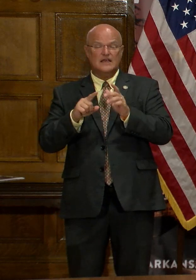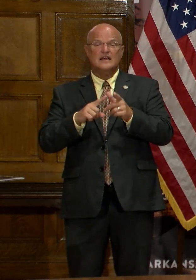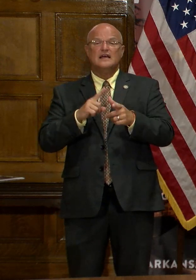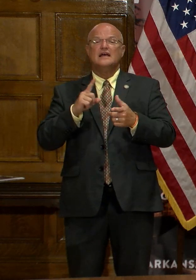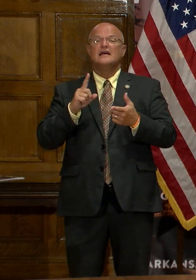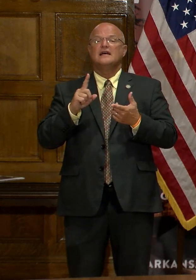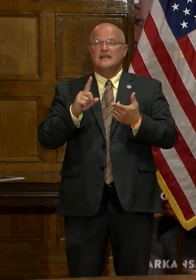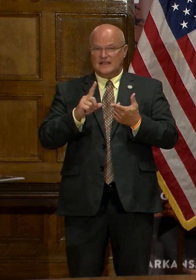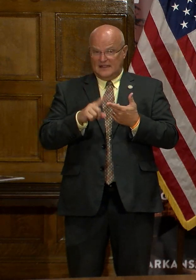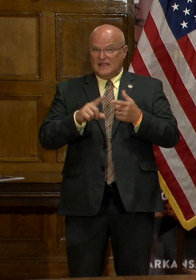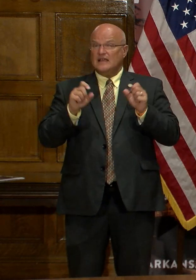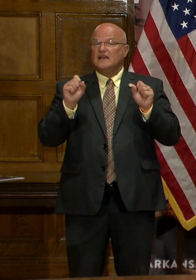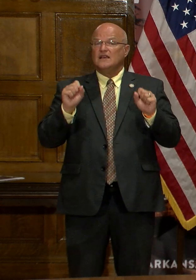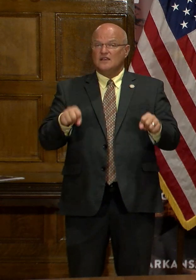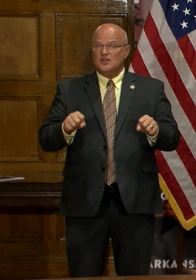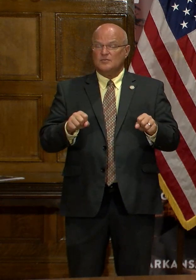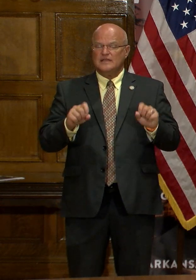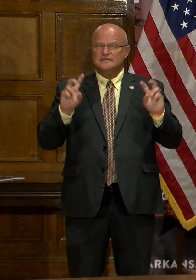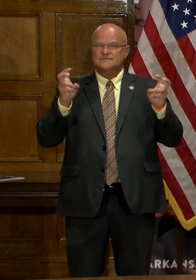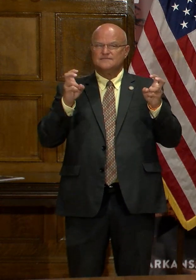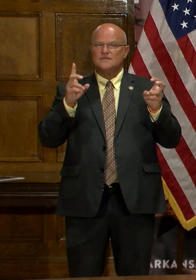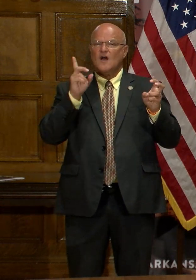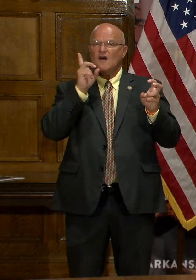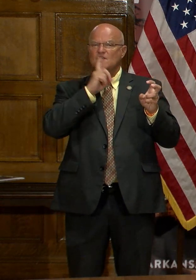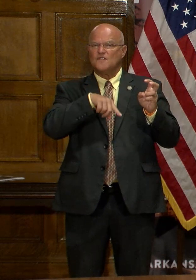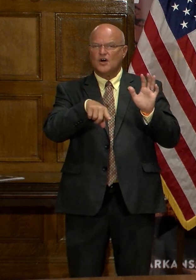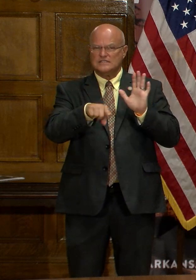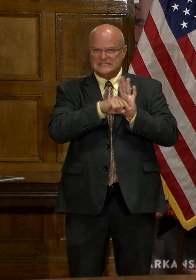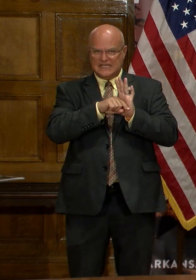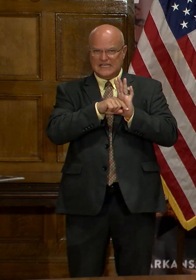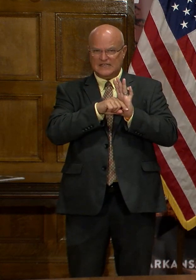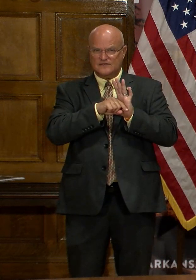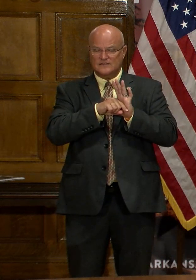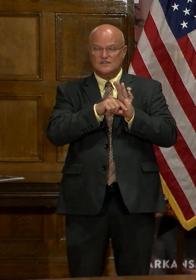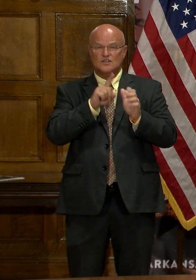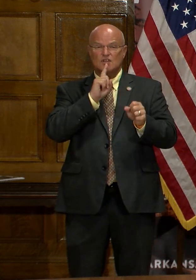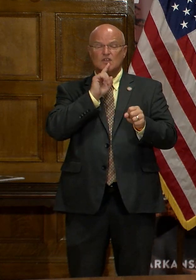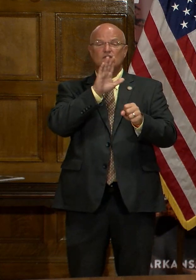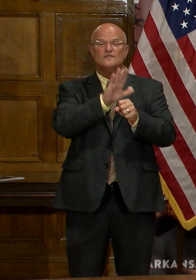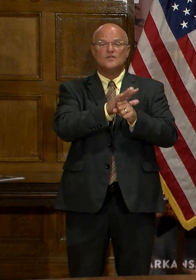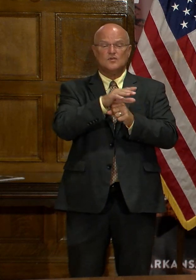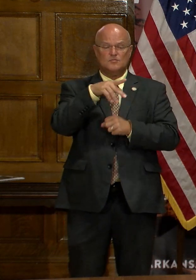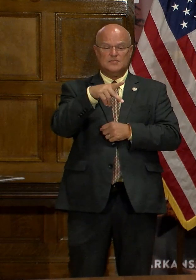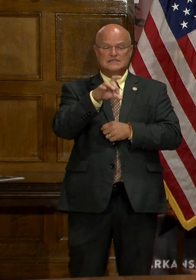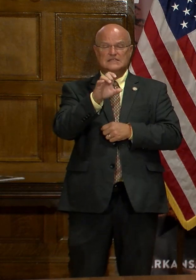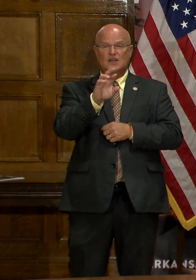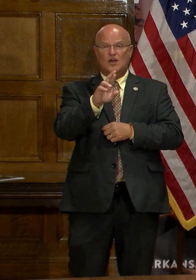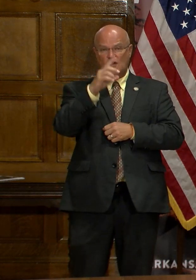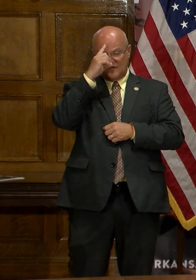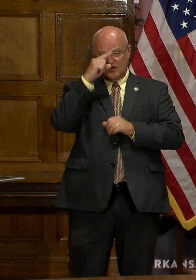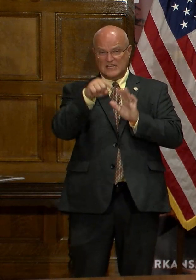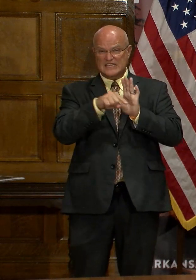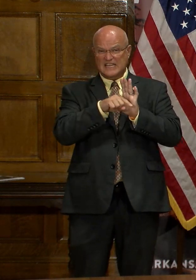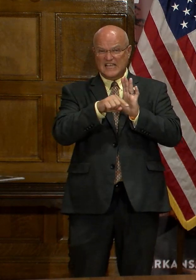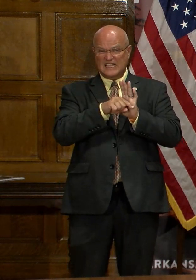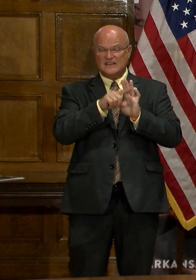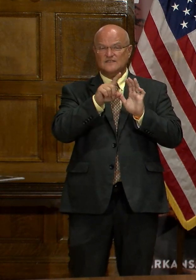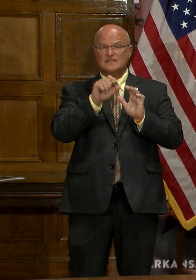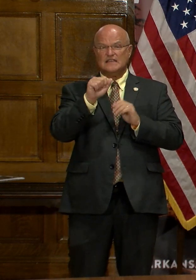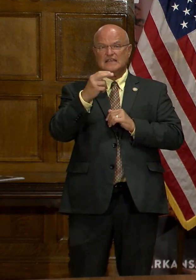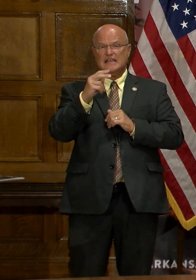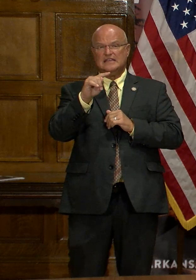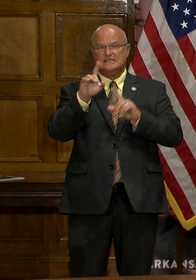then it could be a false negative. So a confirmatory PCR test for a negative antigen test is